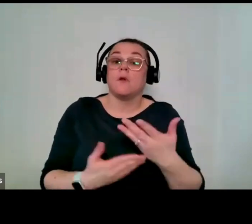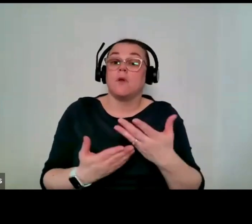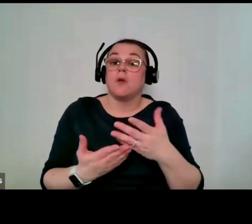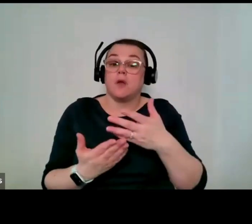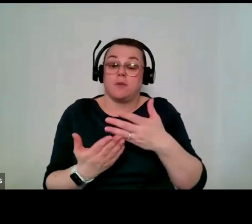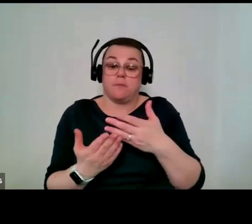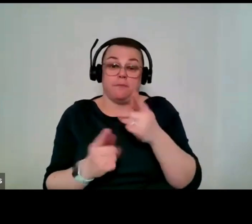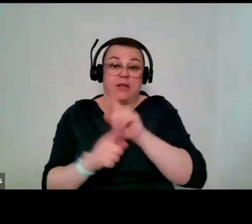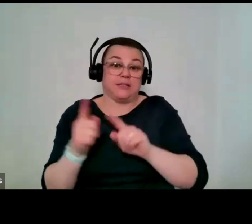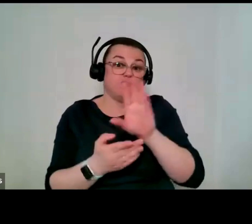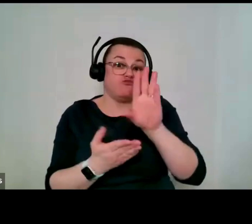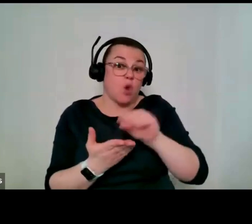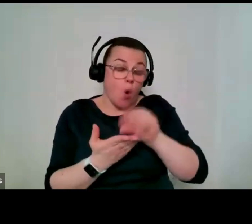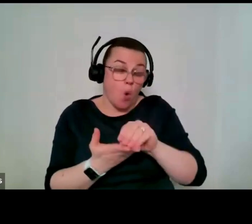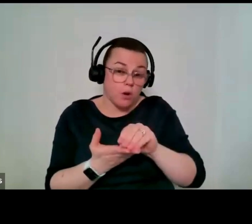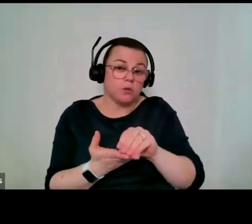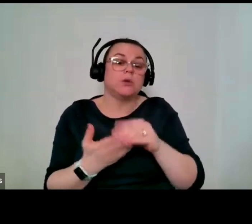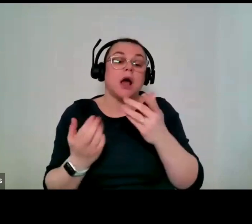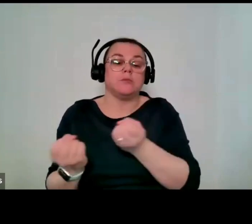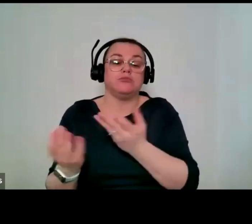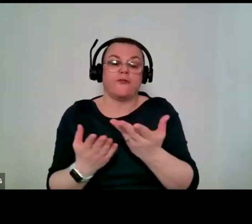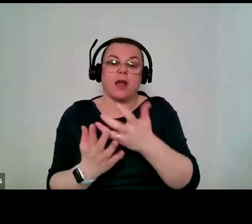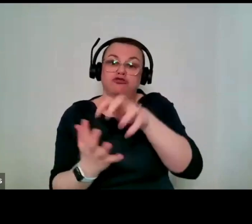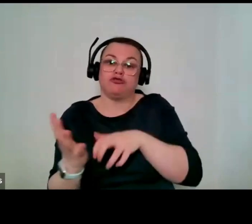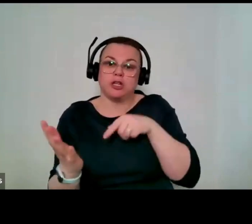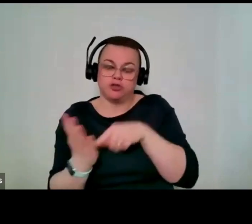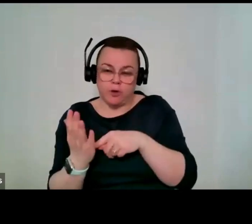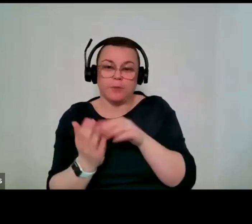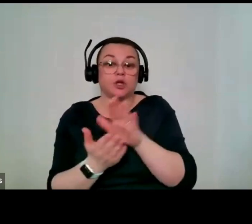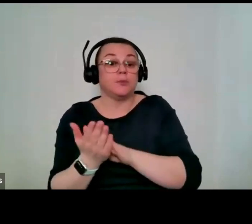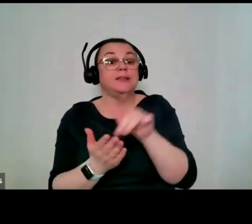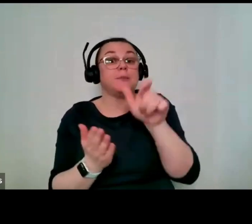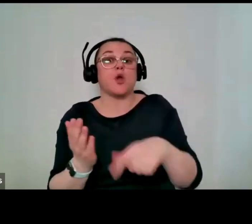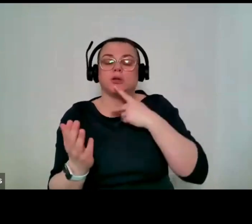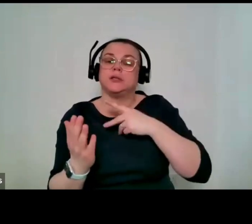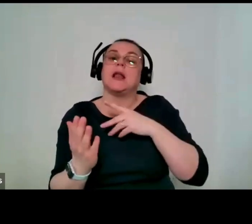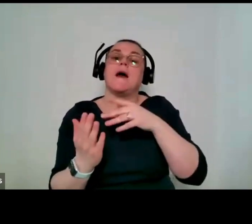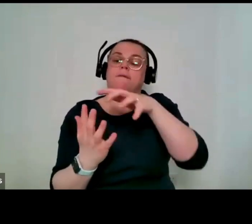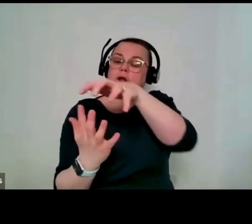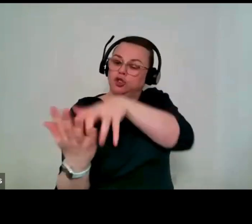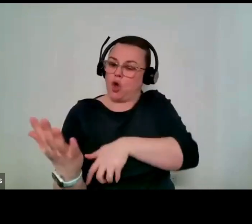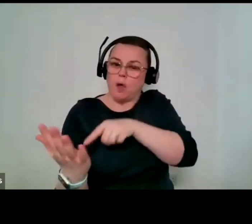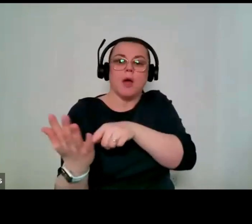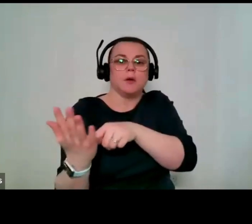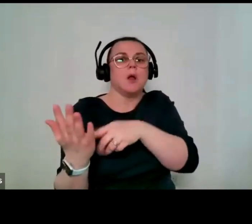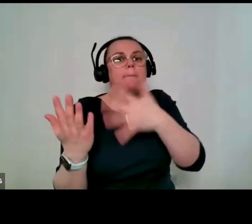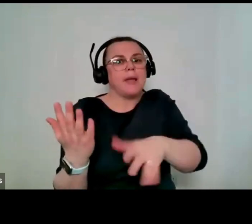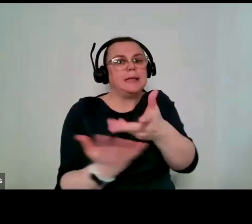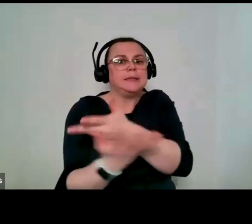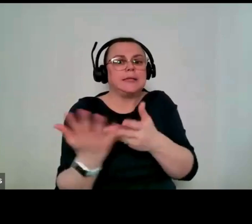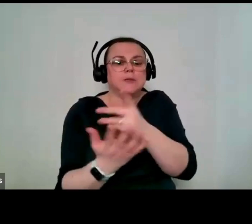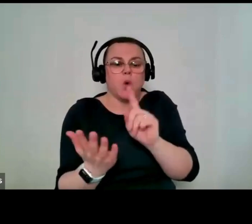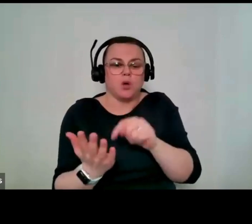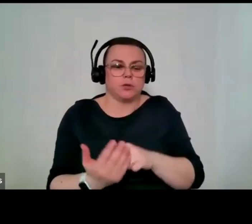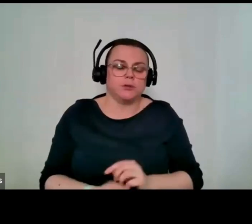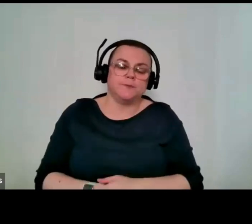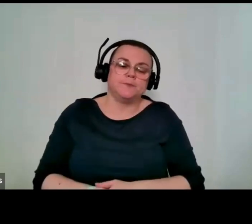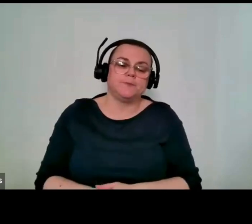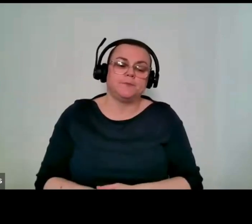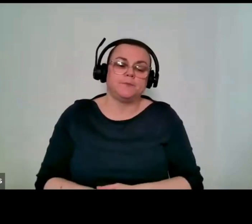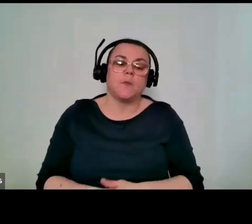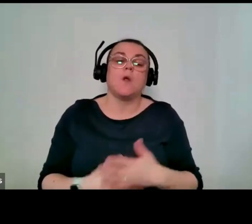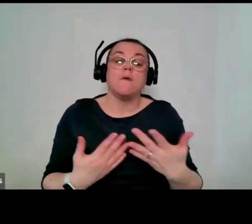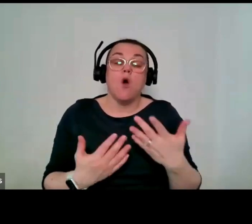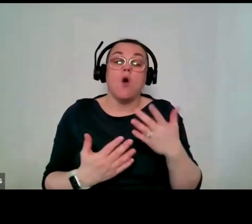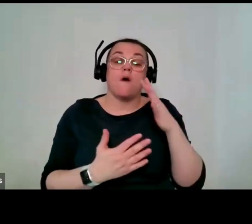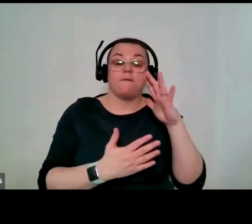the meeting and provide transcript so they have a written document of what's been discussed at the meeting. For